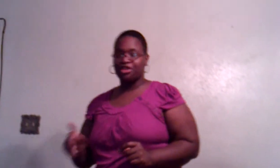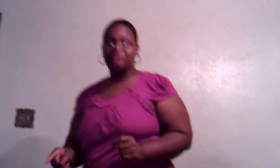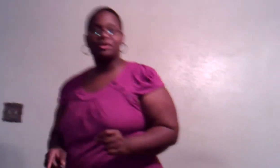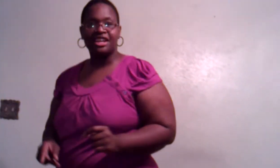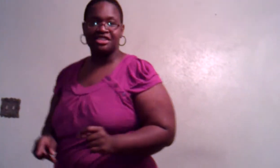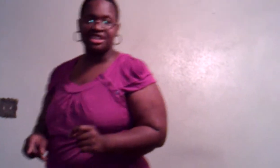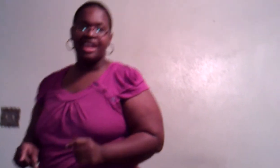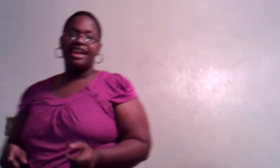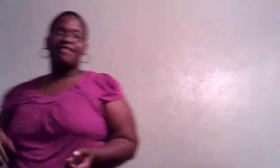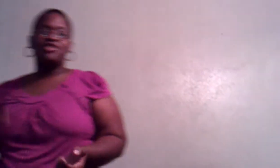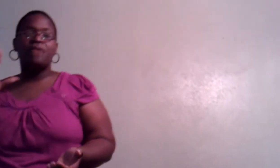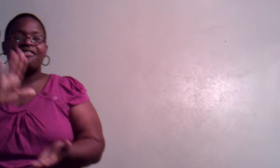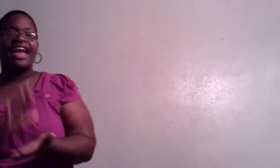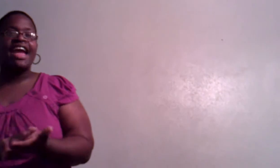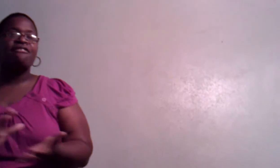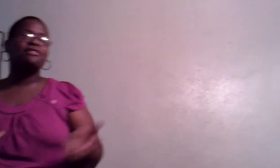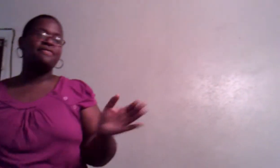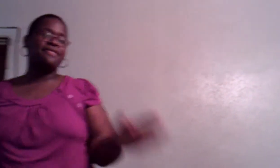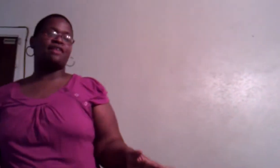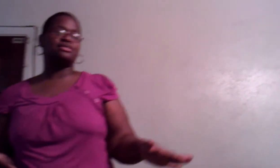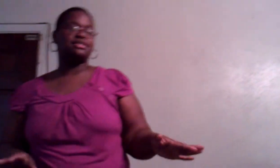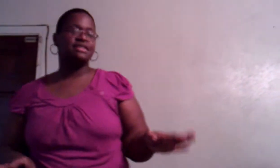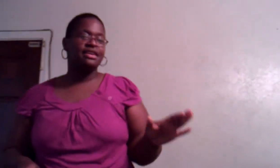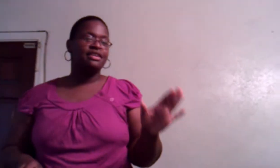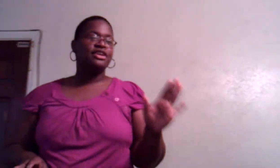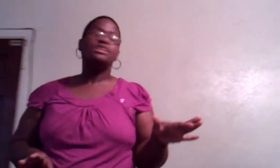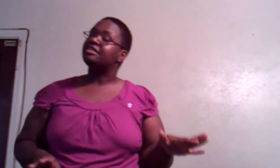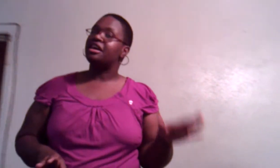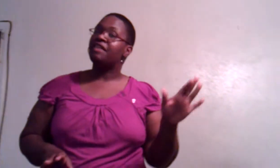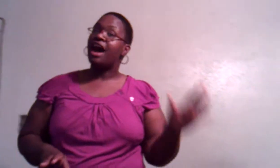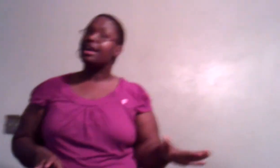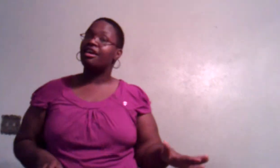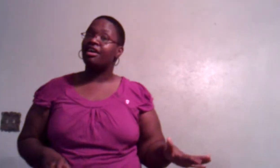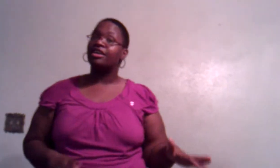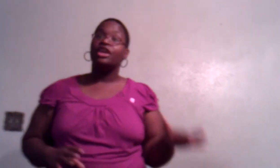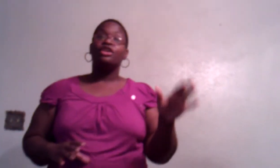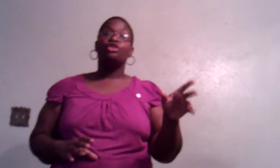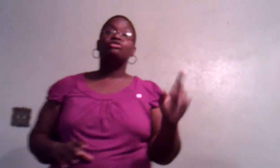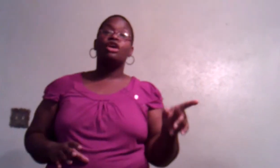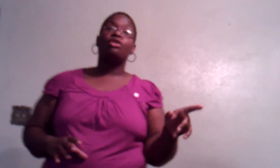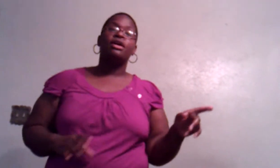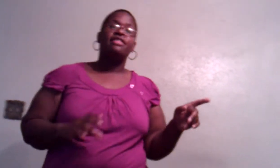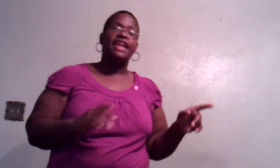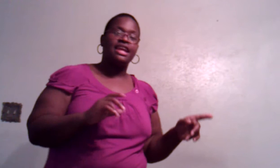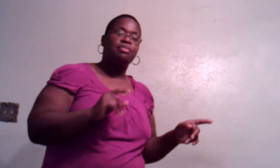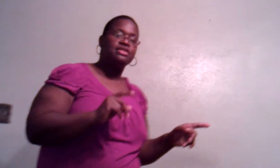thermal energy. If you have ever felt the hood of a hot car, you'll know that it puts